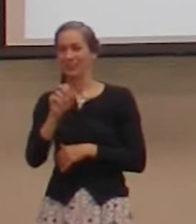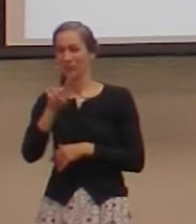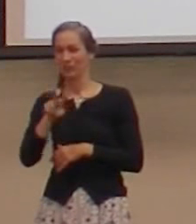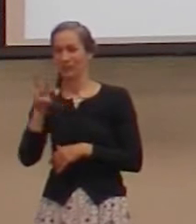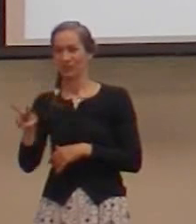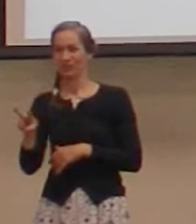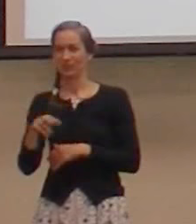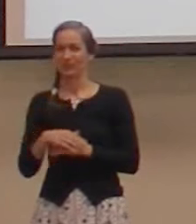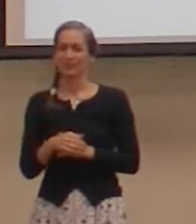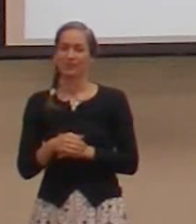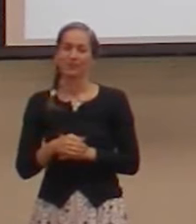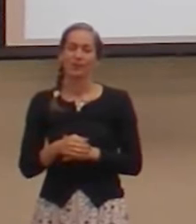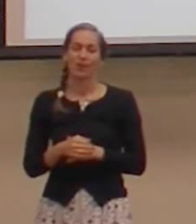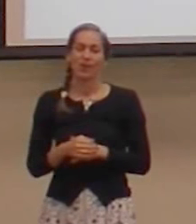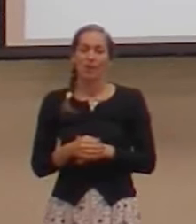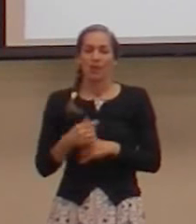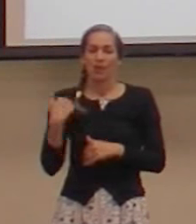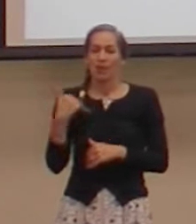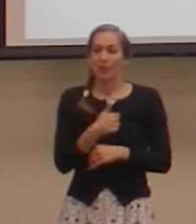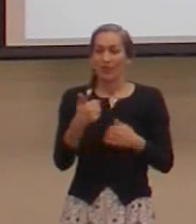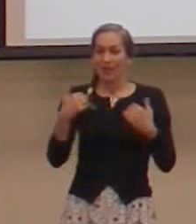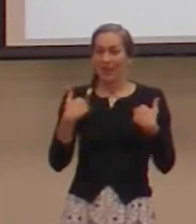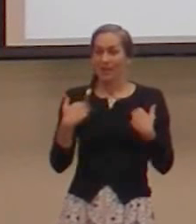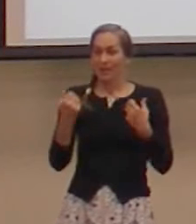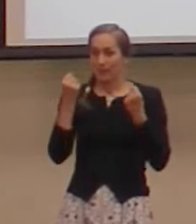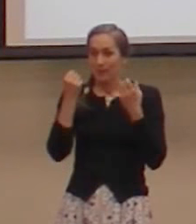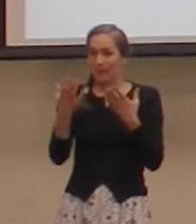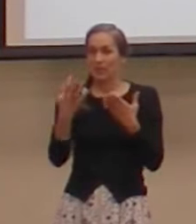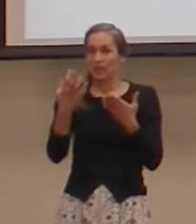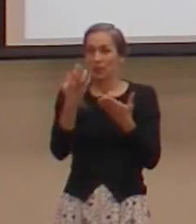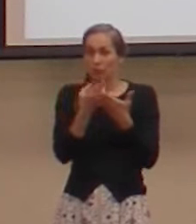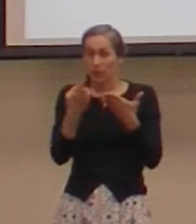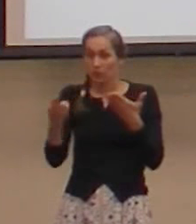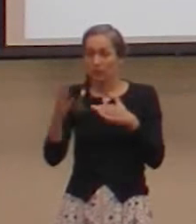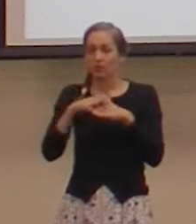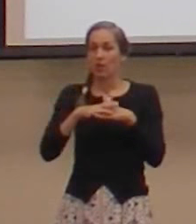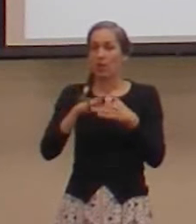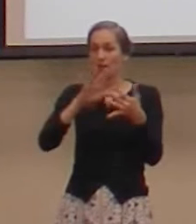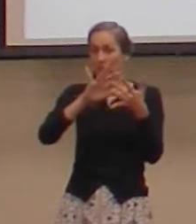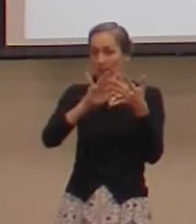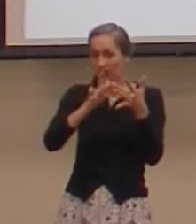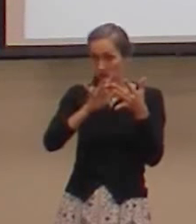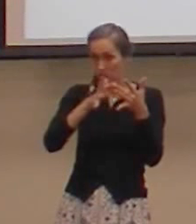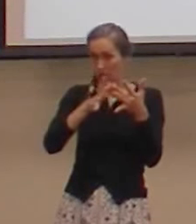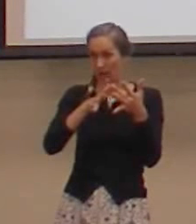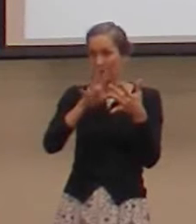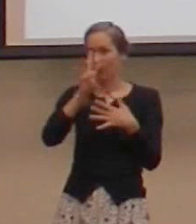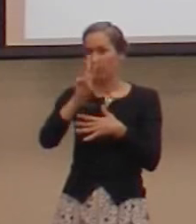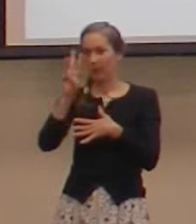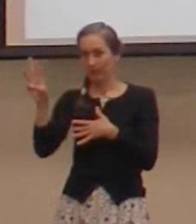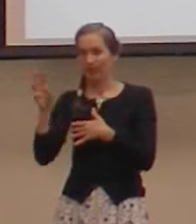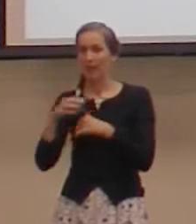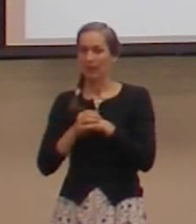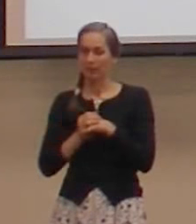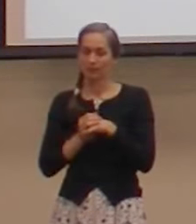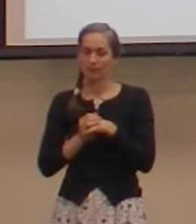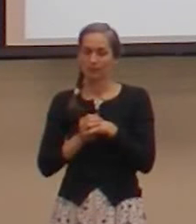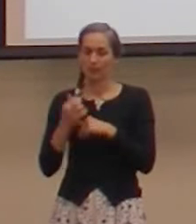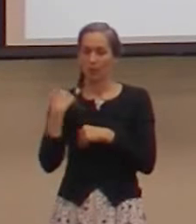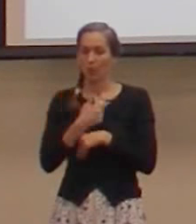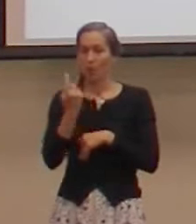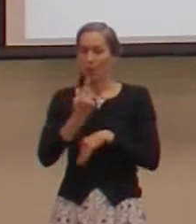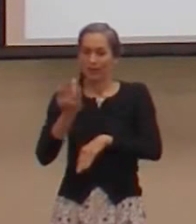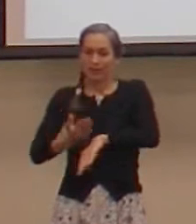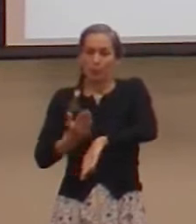have online resources at your disposal on our website, and we are constantly trying to work to improve those, to make